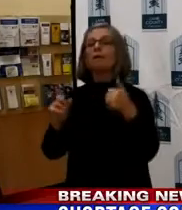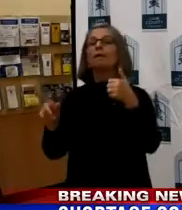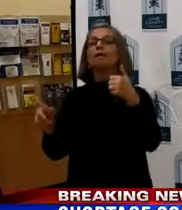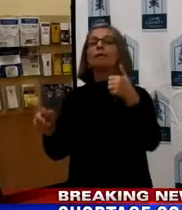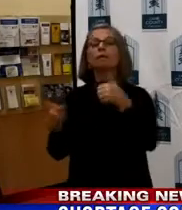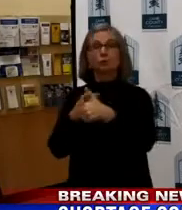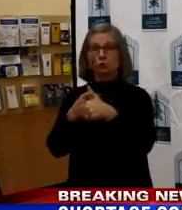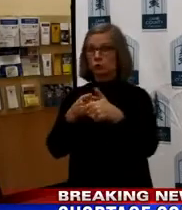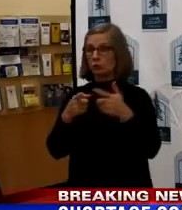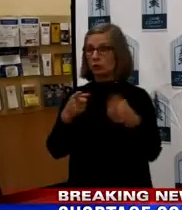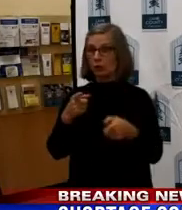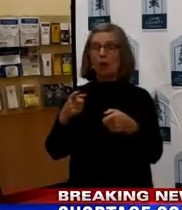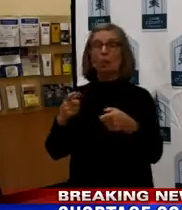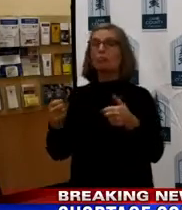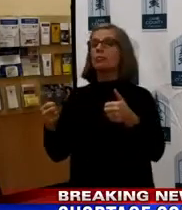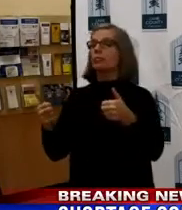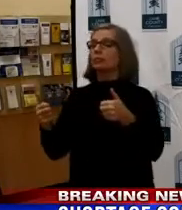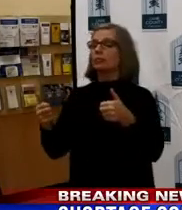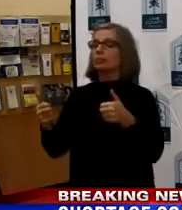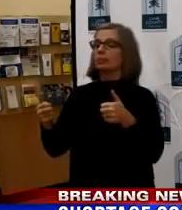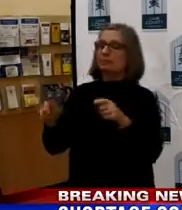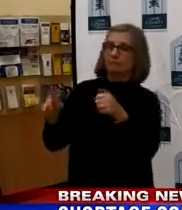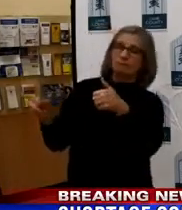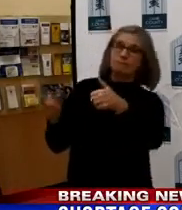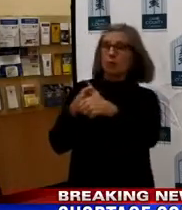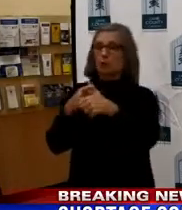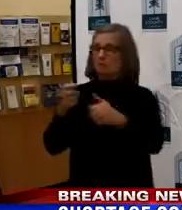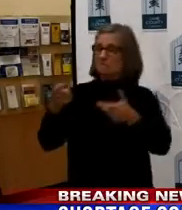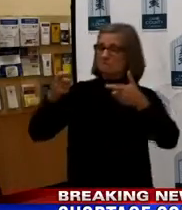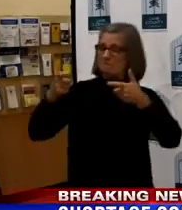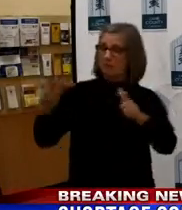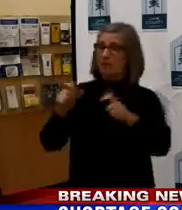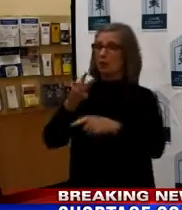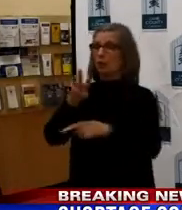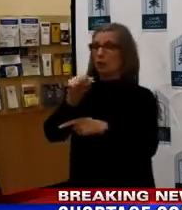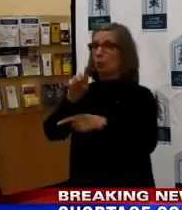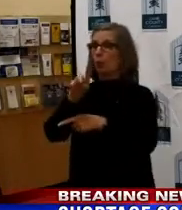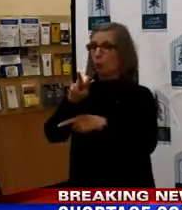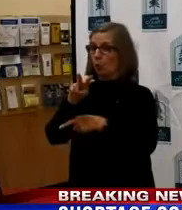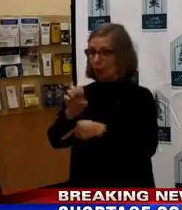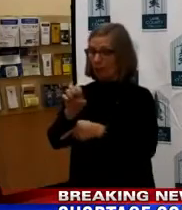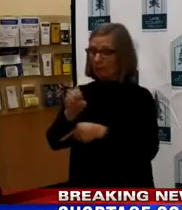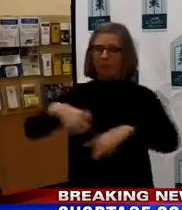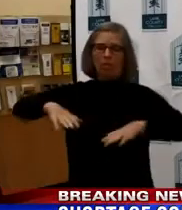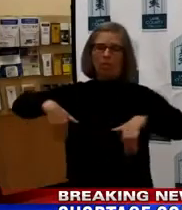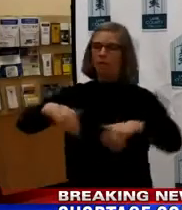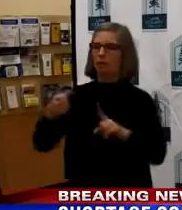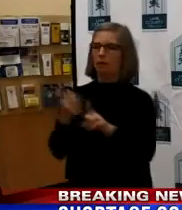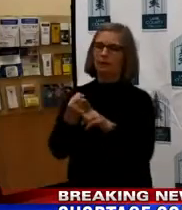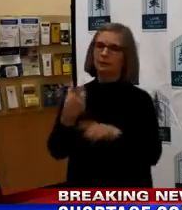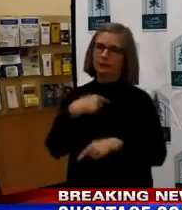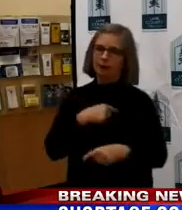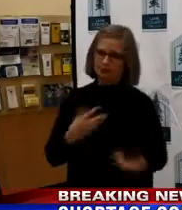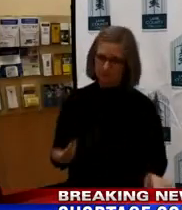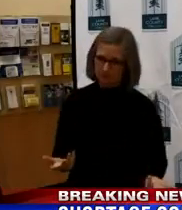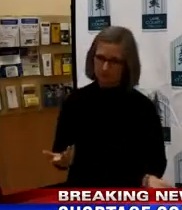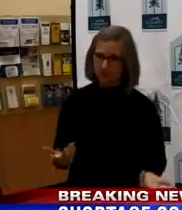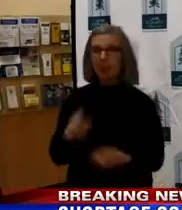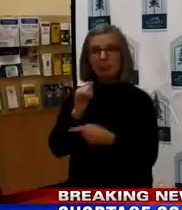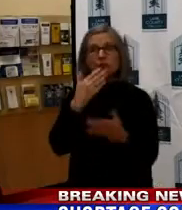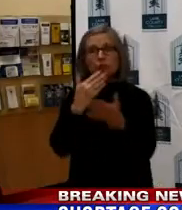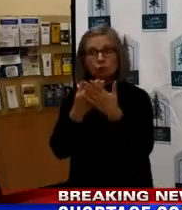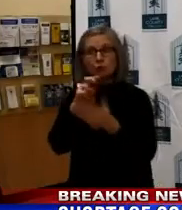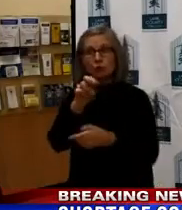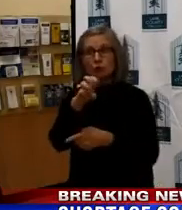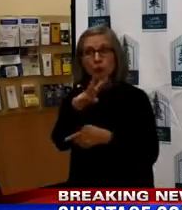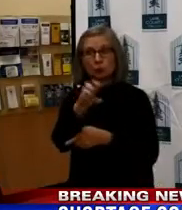not necessarily hit us yet. So that's that surge we're talking about. And that's good news in a way because it allows us more time to prepare